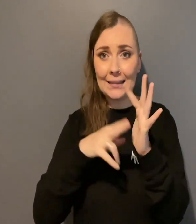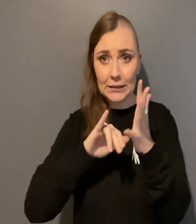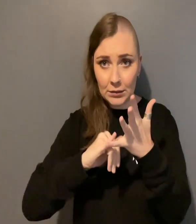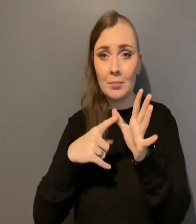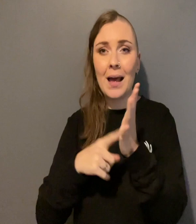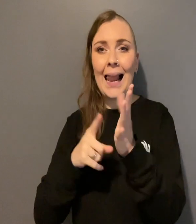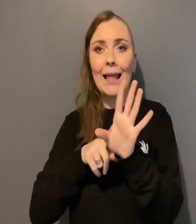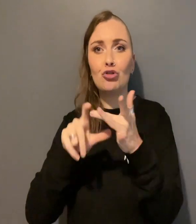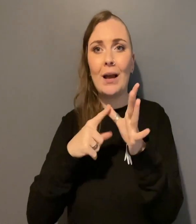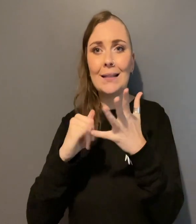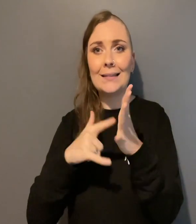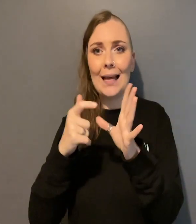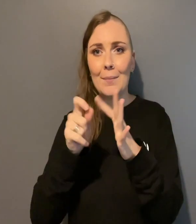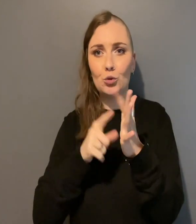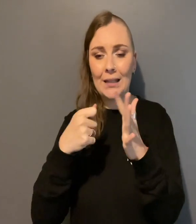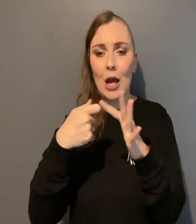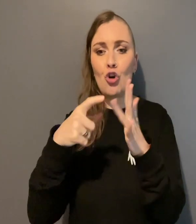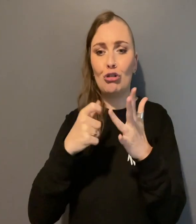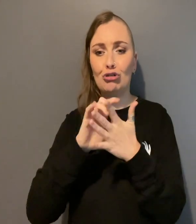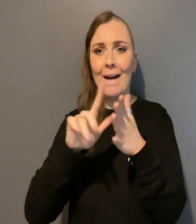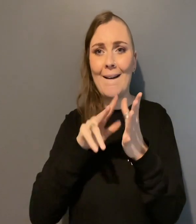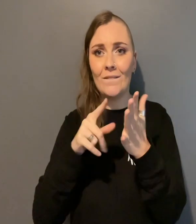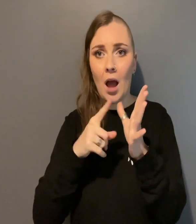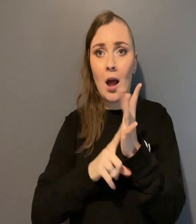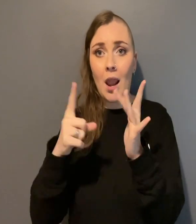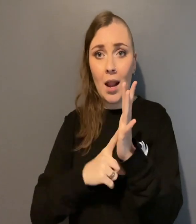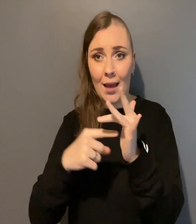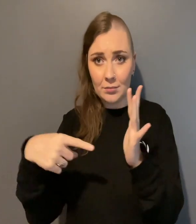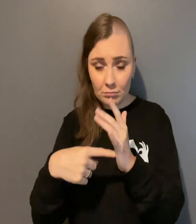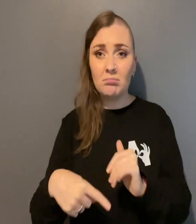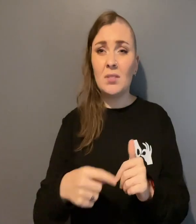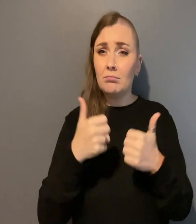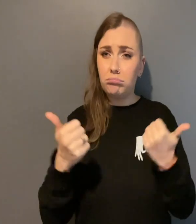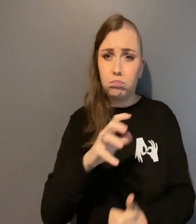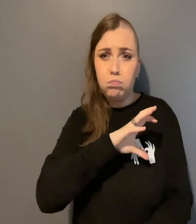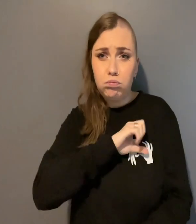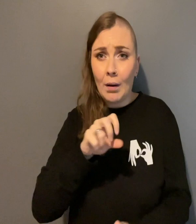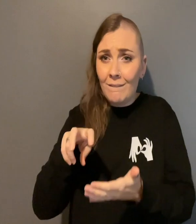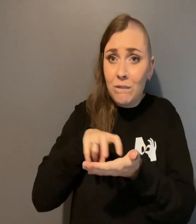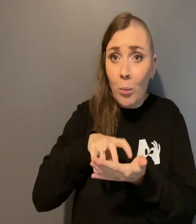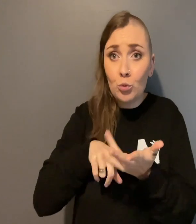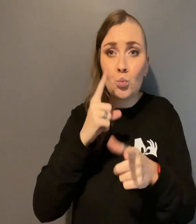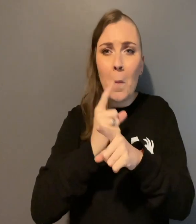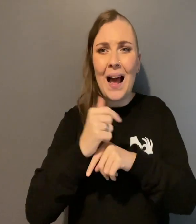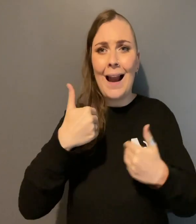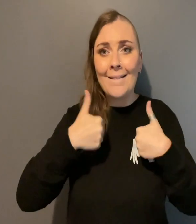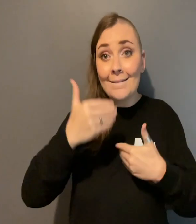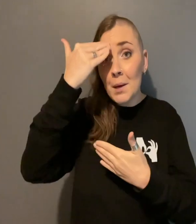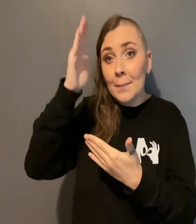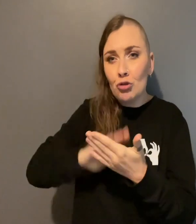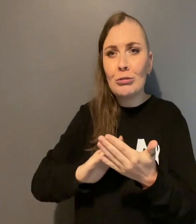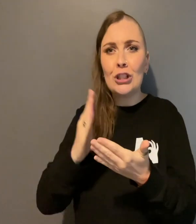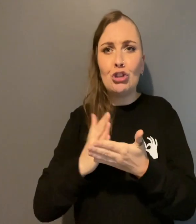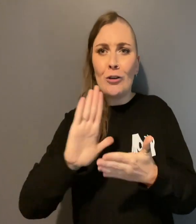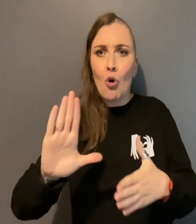Alicia Staples and Gahava Lillette. It takes a lot of courage and vulnerability to talk about lived experience and to share